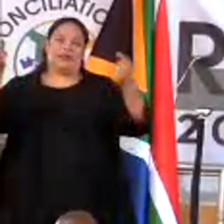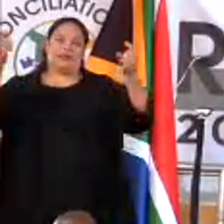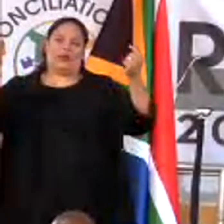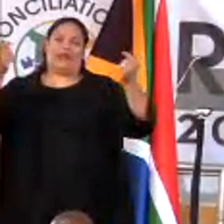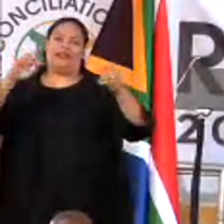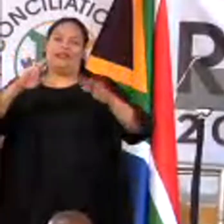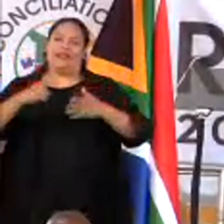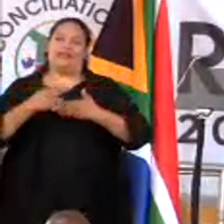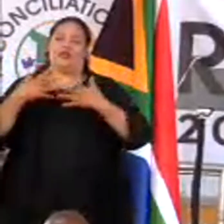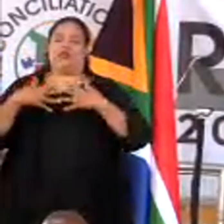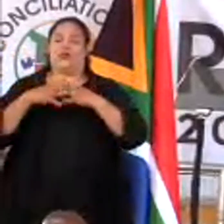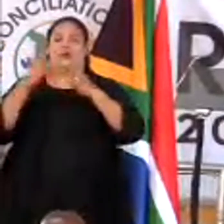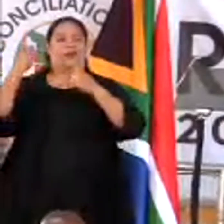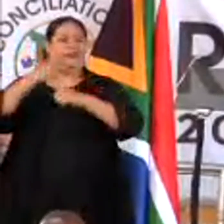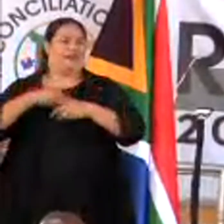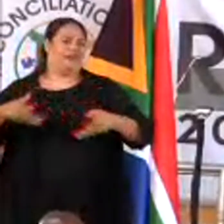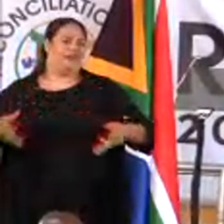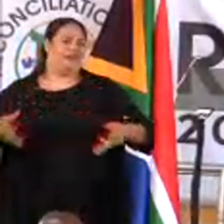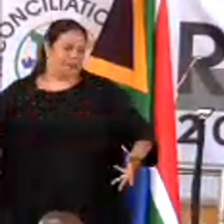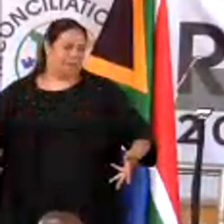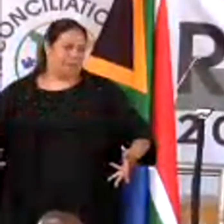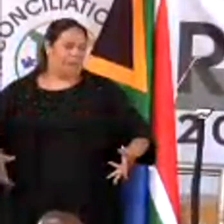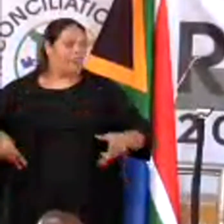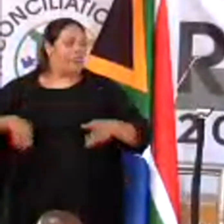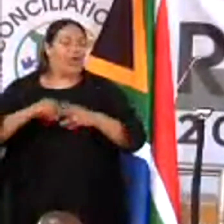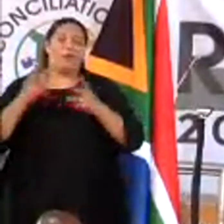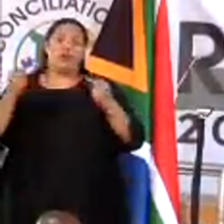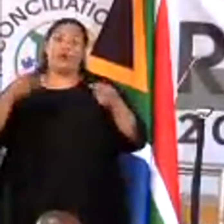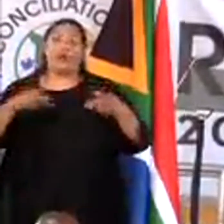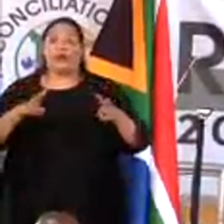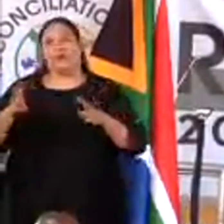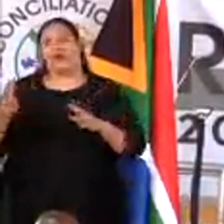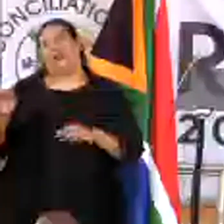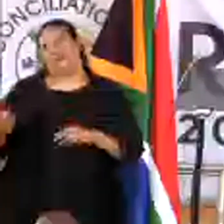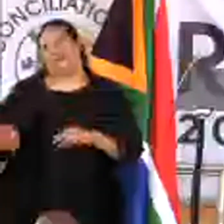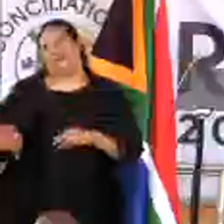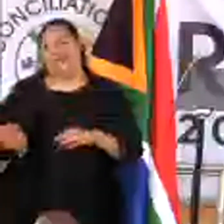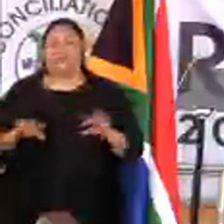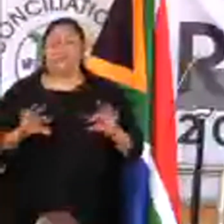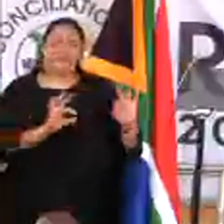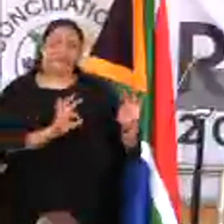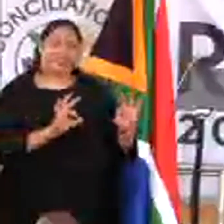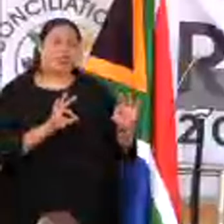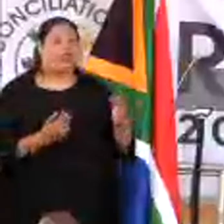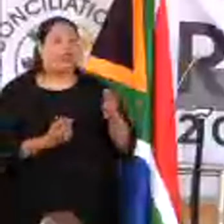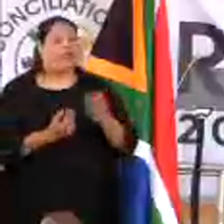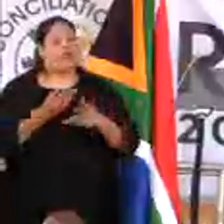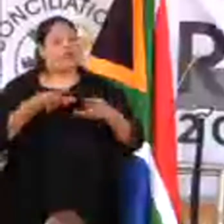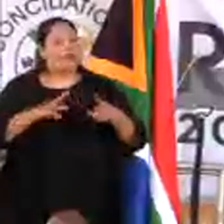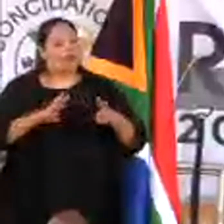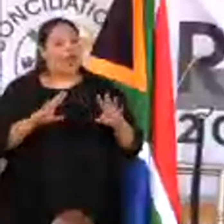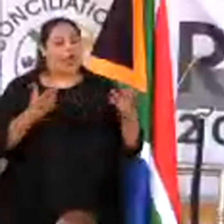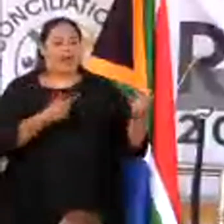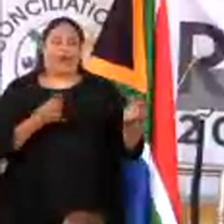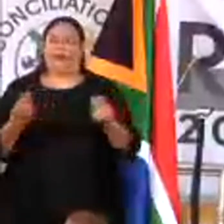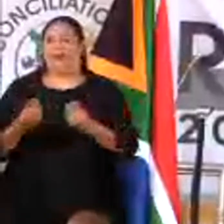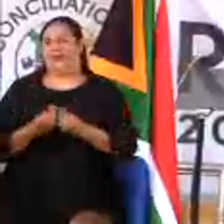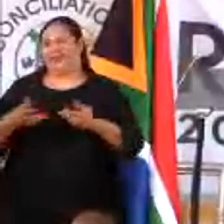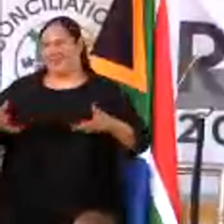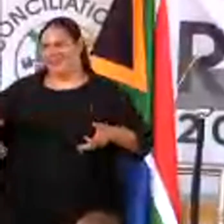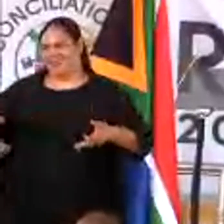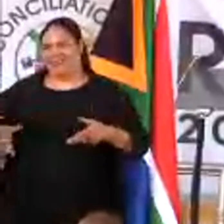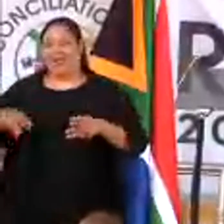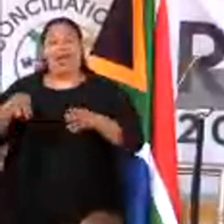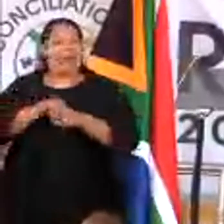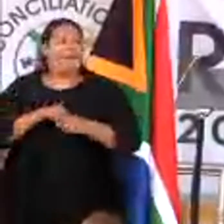celebrating Reconciliation Day in a new way. This is the new way of doing things